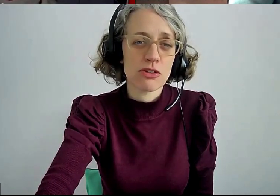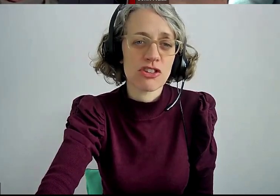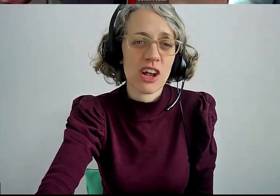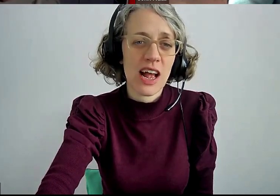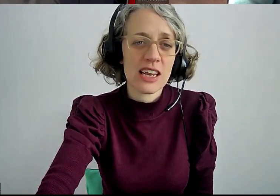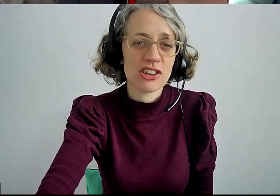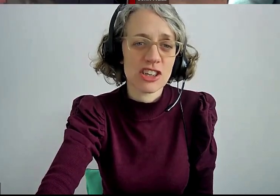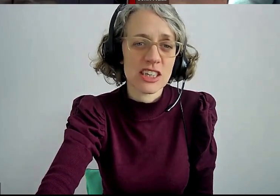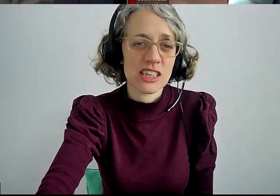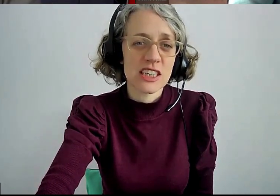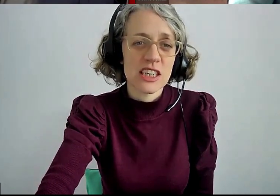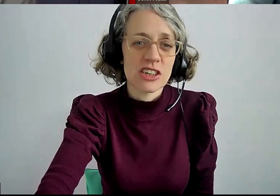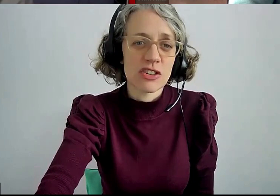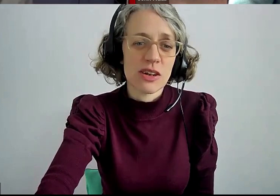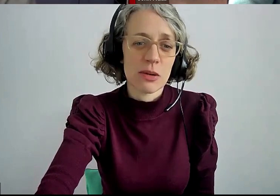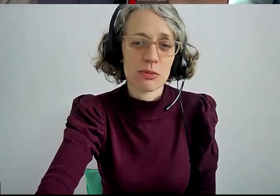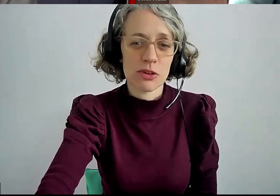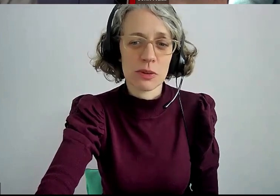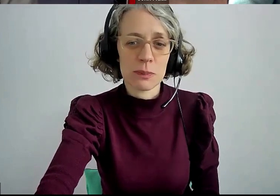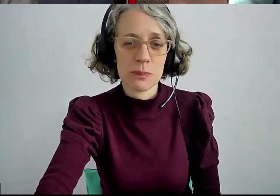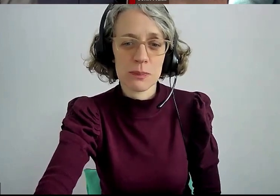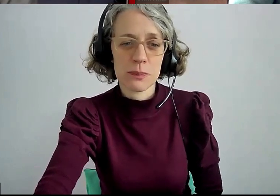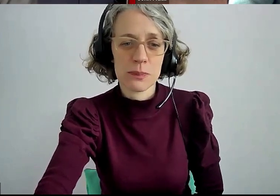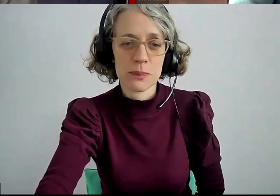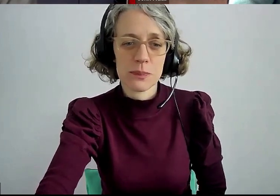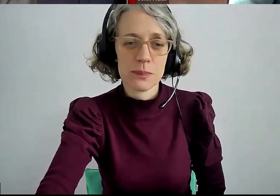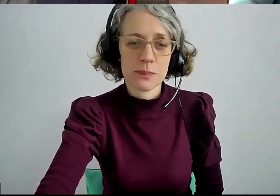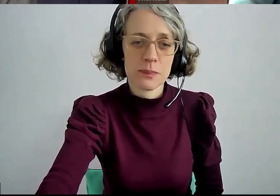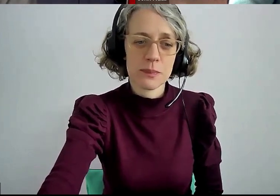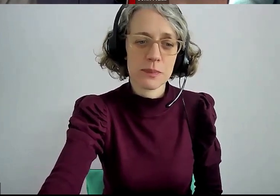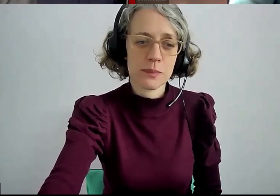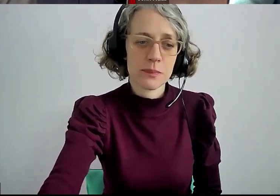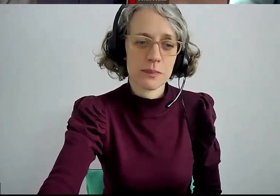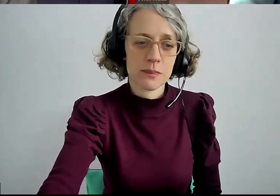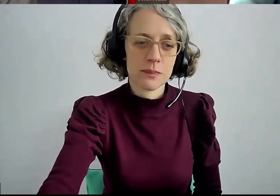and the most challenging to live up to?